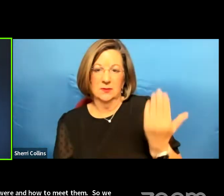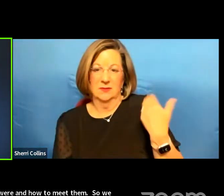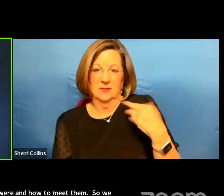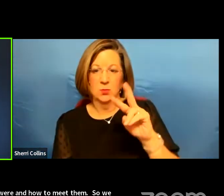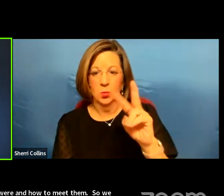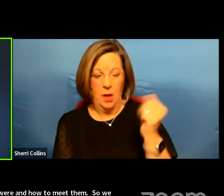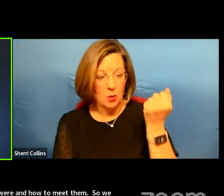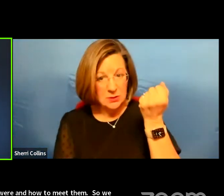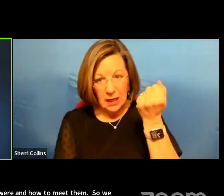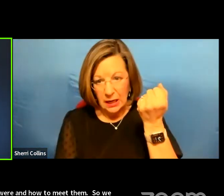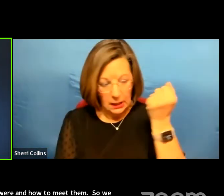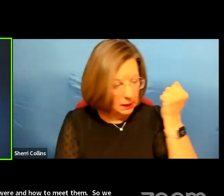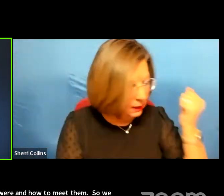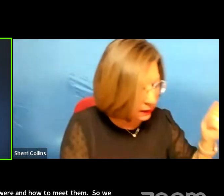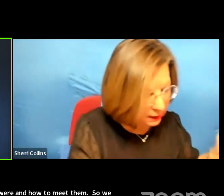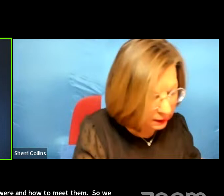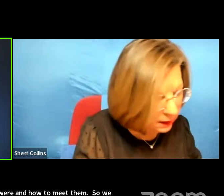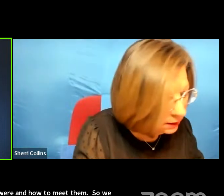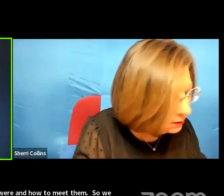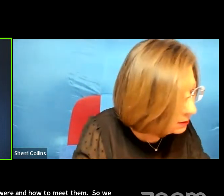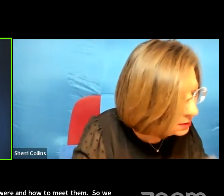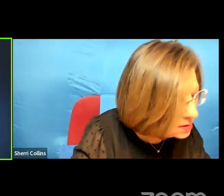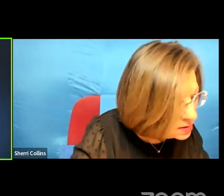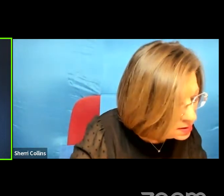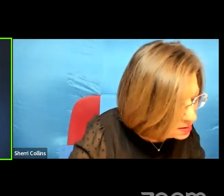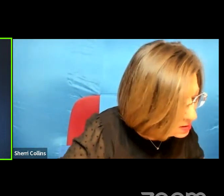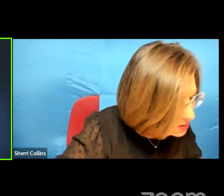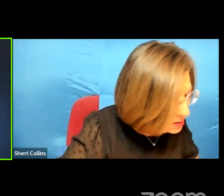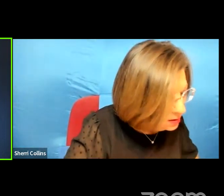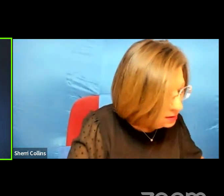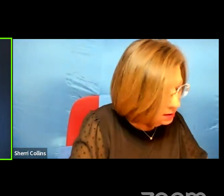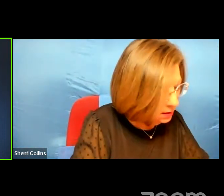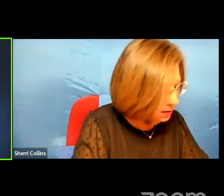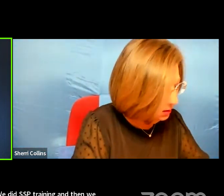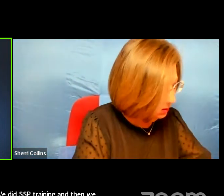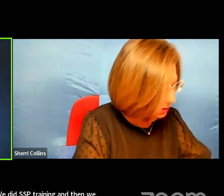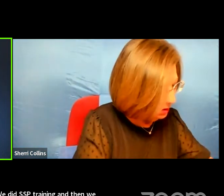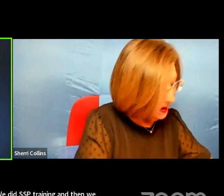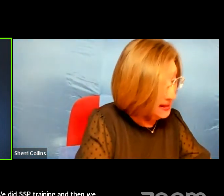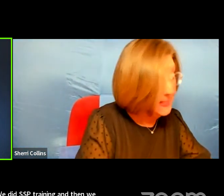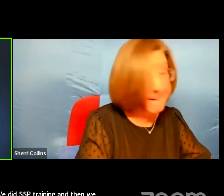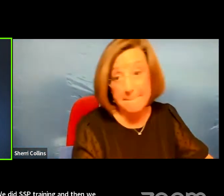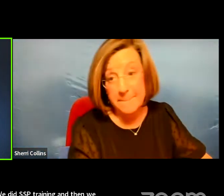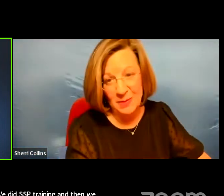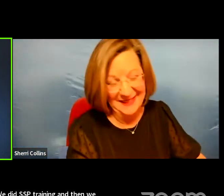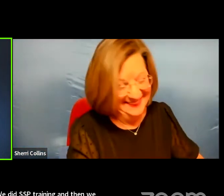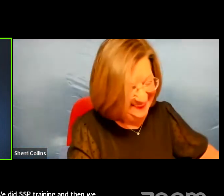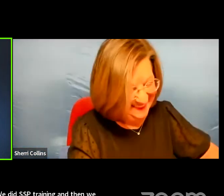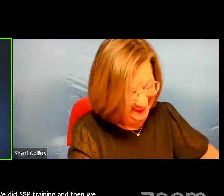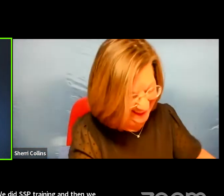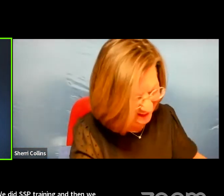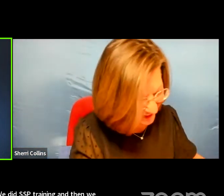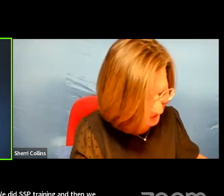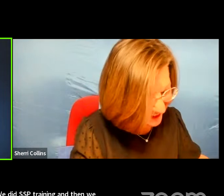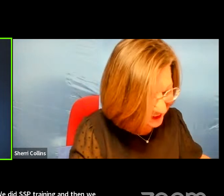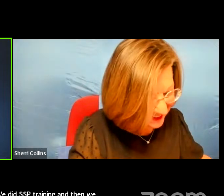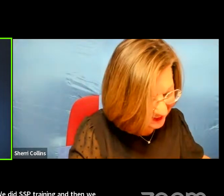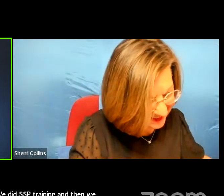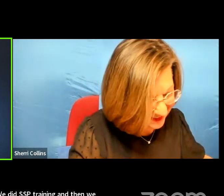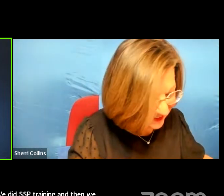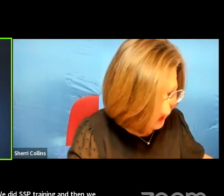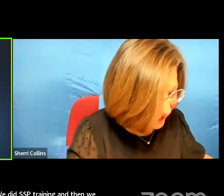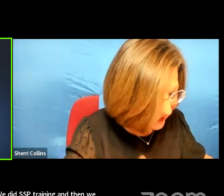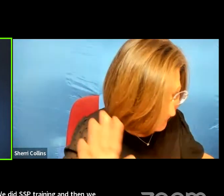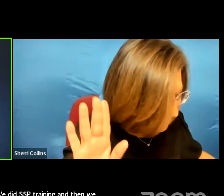contract with Catholic Services back in, or to Catholic Services. Let me find the year if you'll give